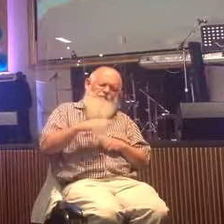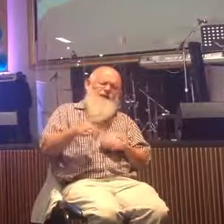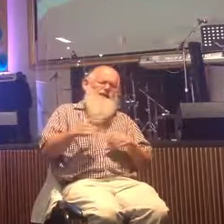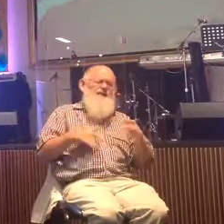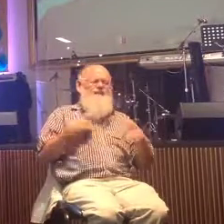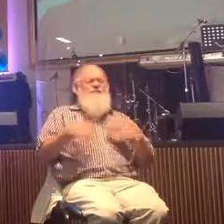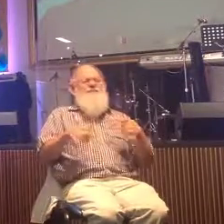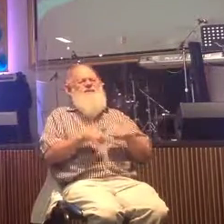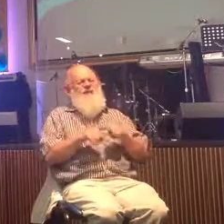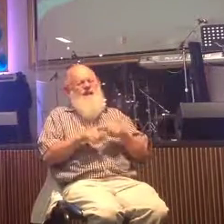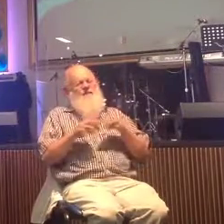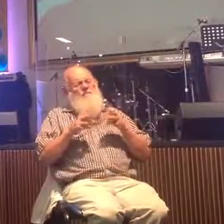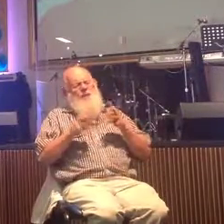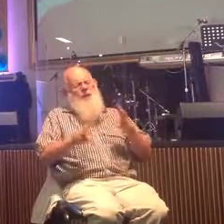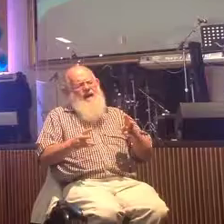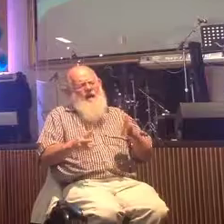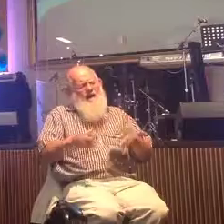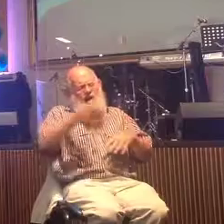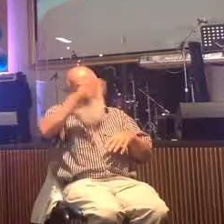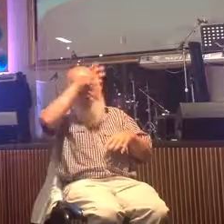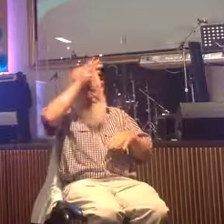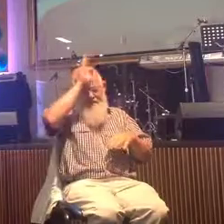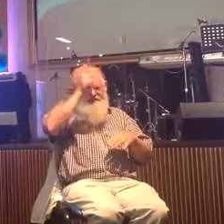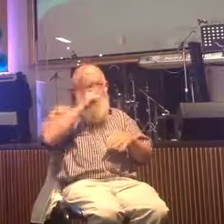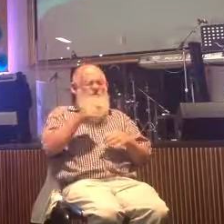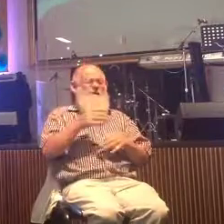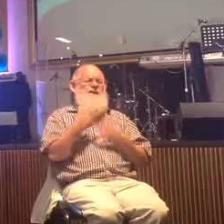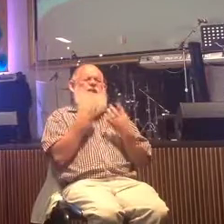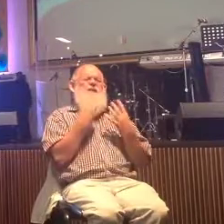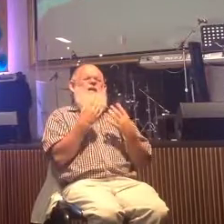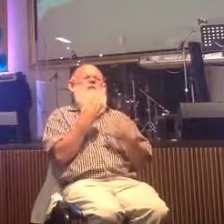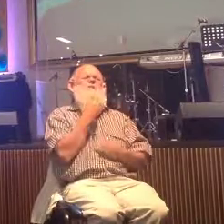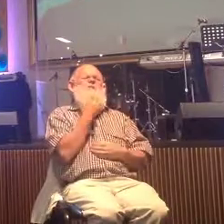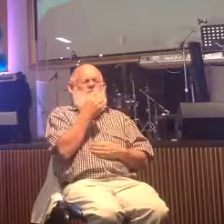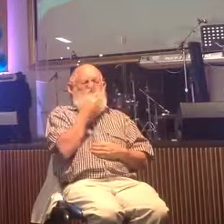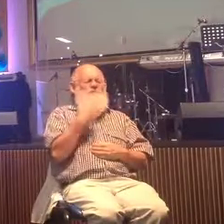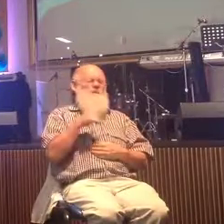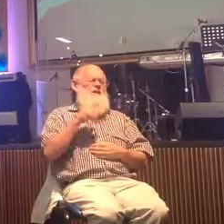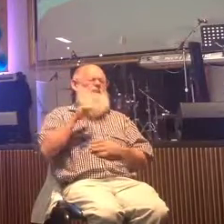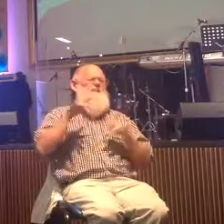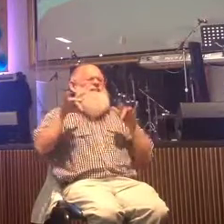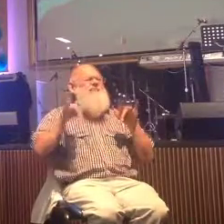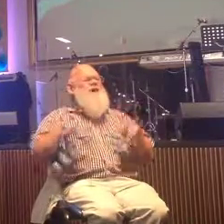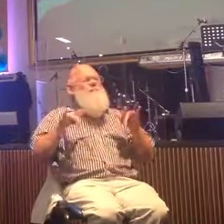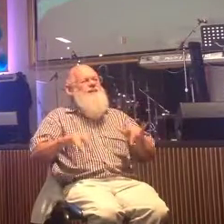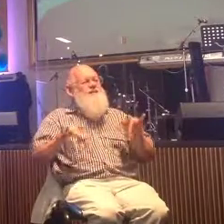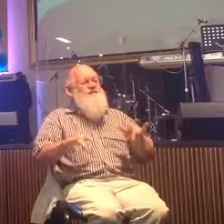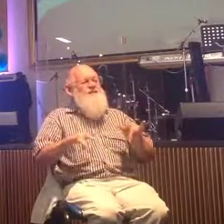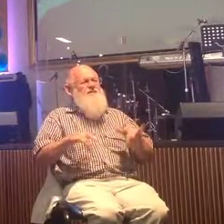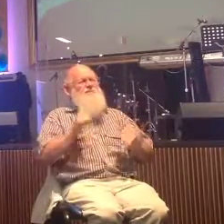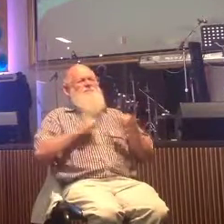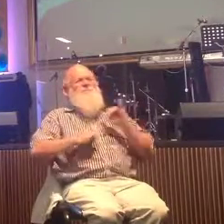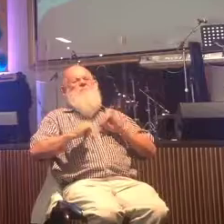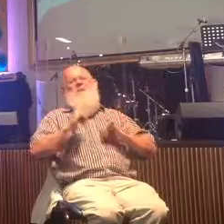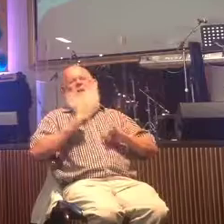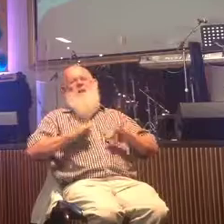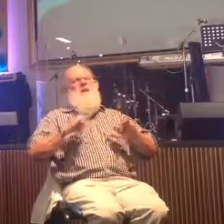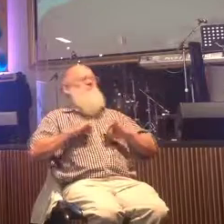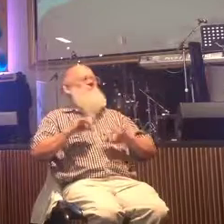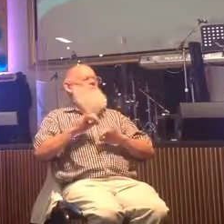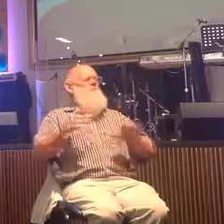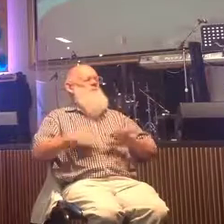they came across the Jewish people, and the Jewish people were very, very stubborn, very violent, very, very proud. And they had numerous uprisings and fights and battles